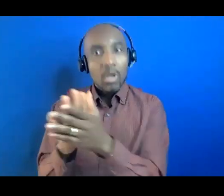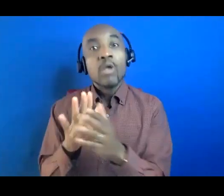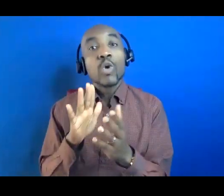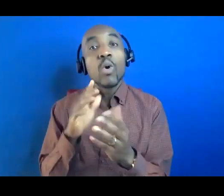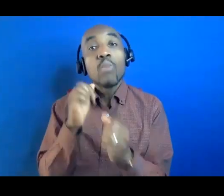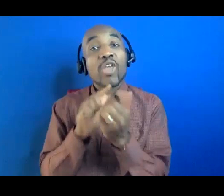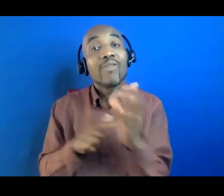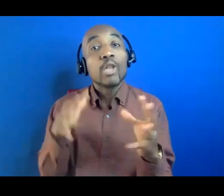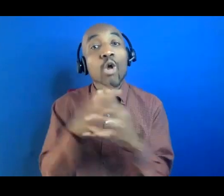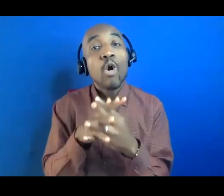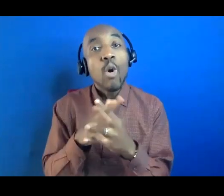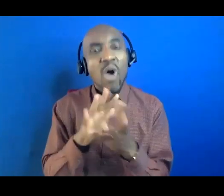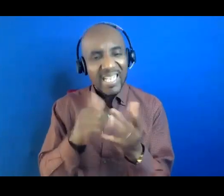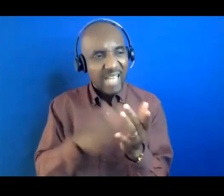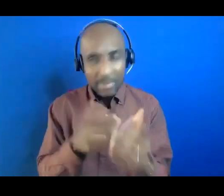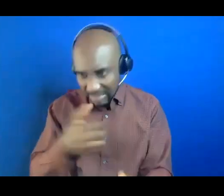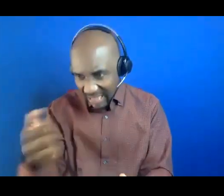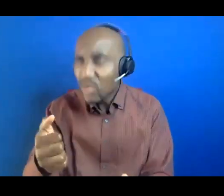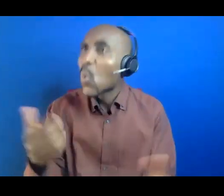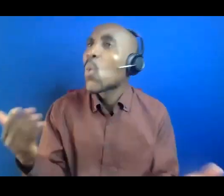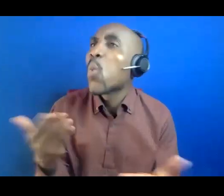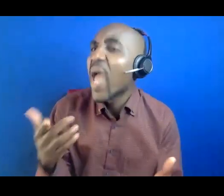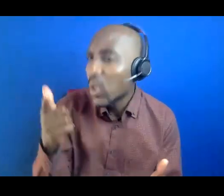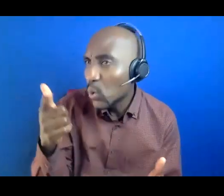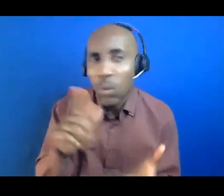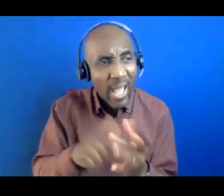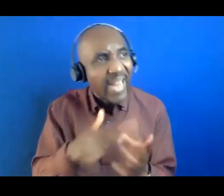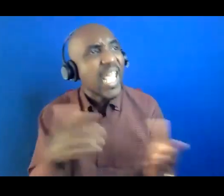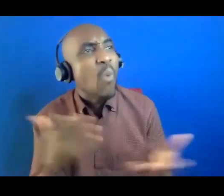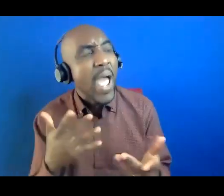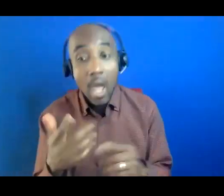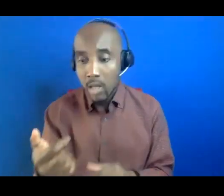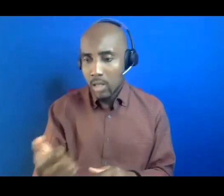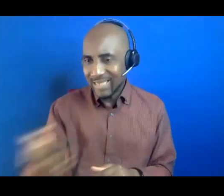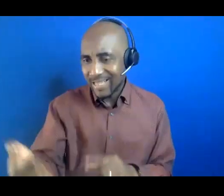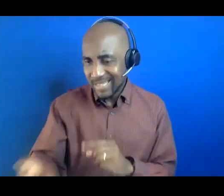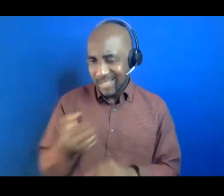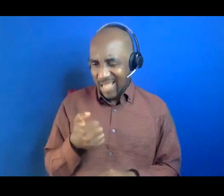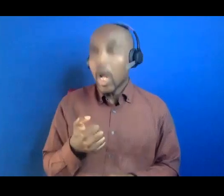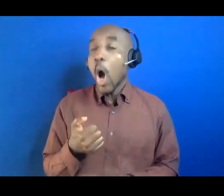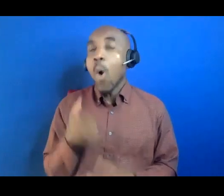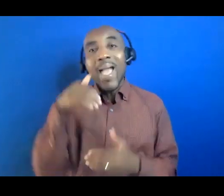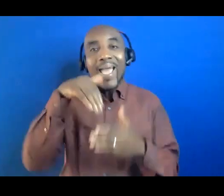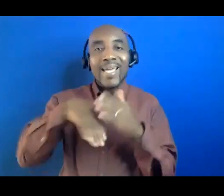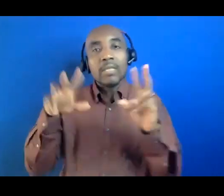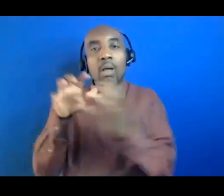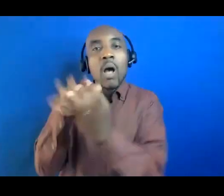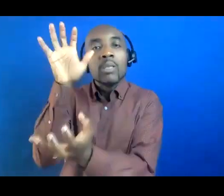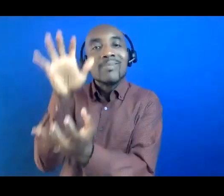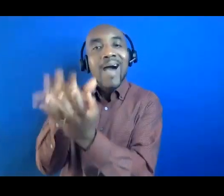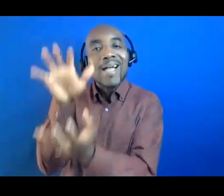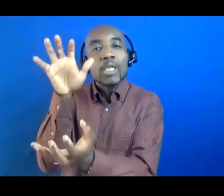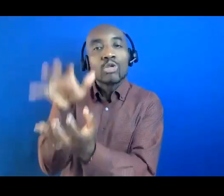and I said, Simon, where are you and where is Leah? And he messaged back and he said, we're in the dinosaur bit in the